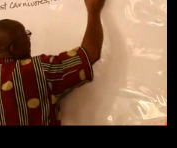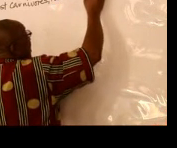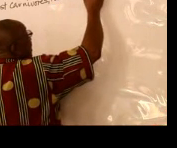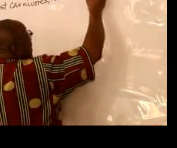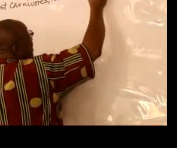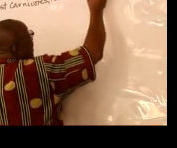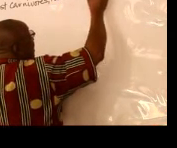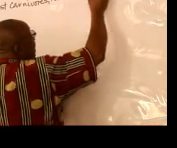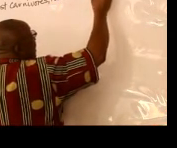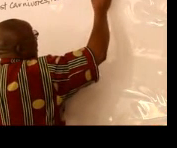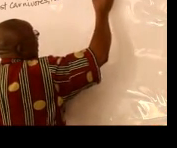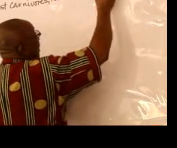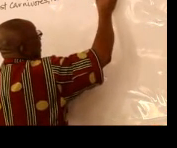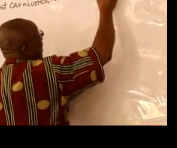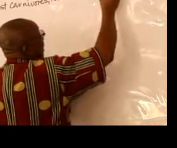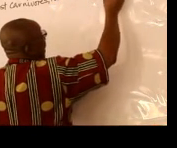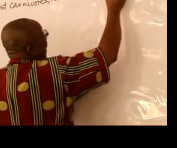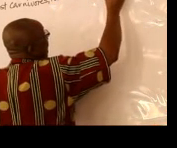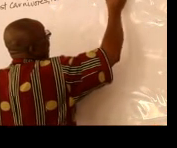other